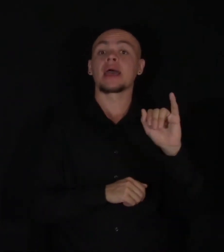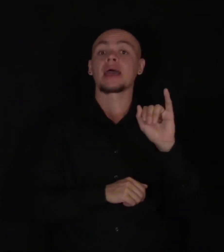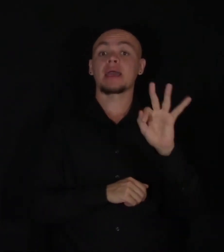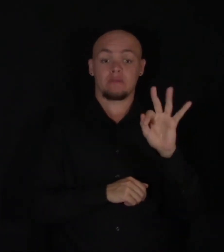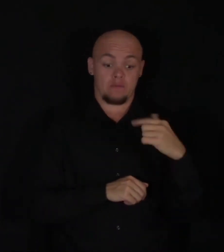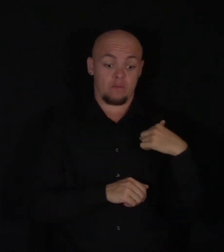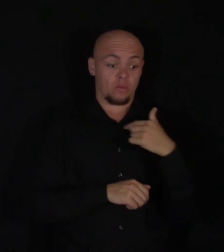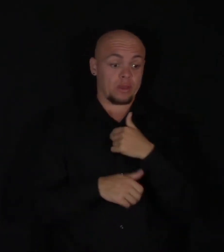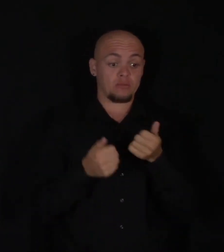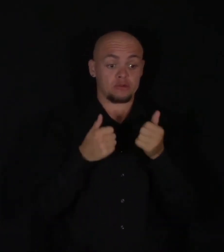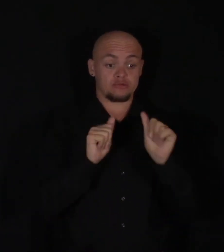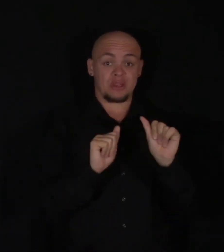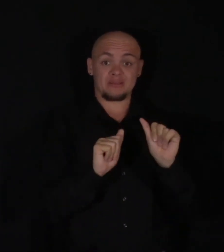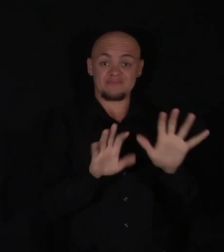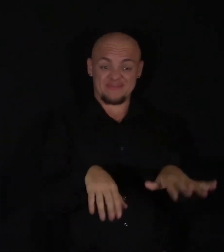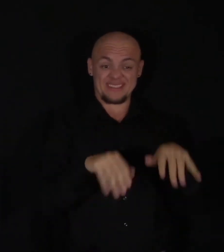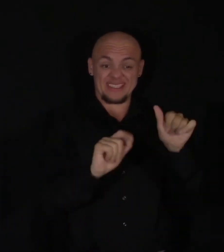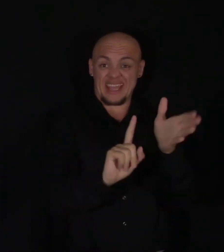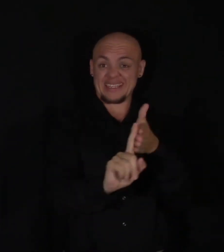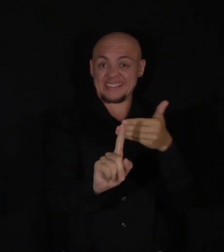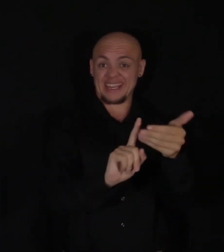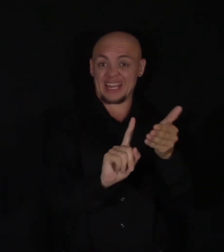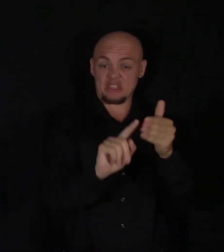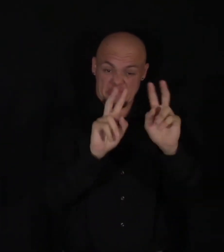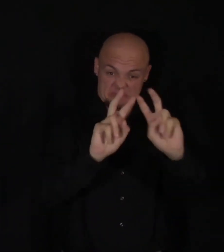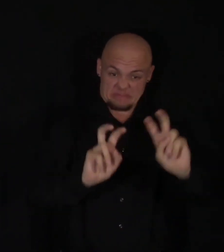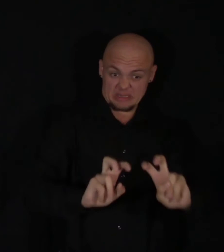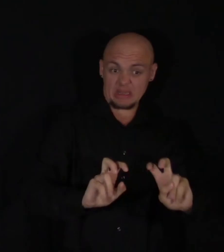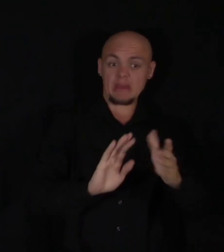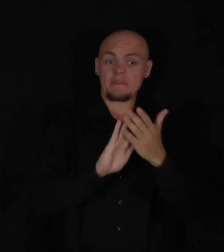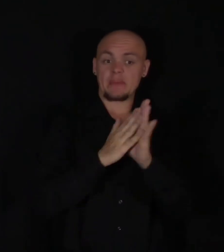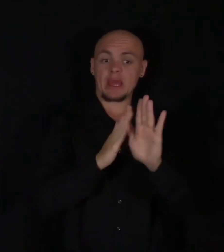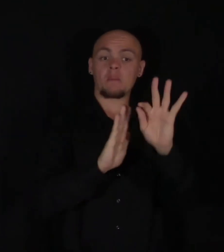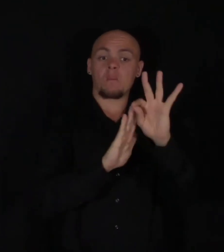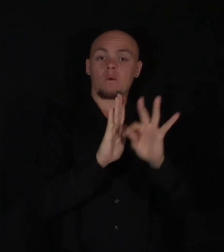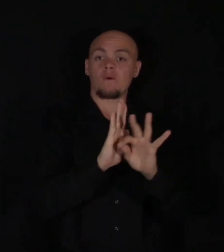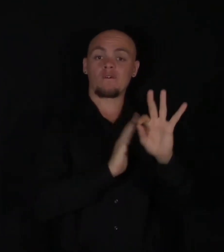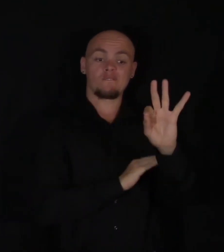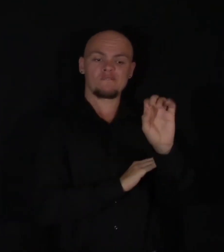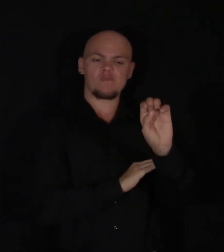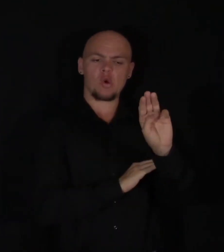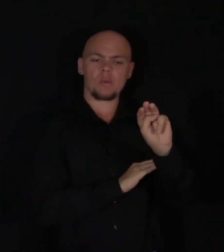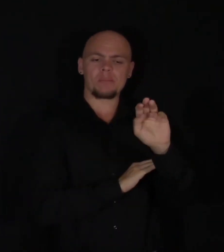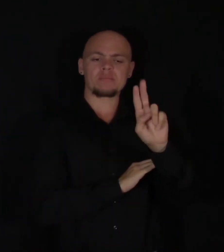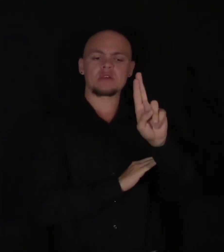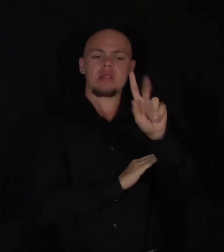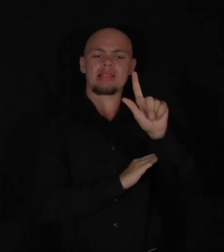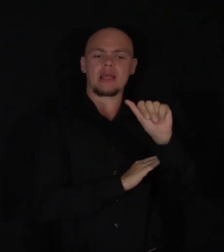we were to try and take seduction and break it into some kind of a formula, What would that look like?